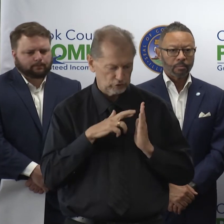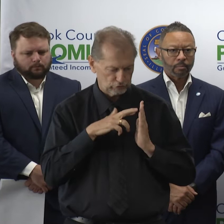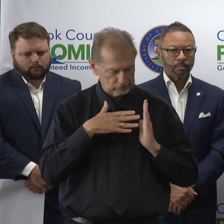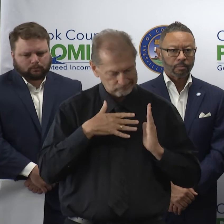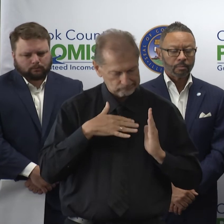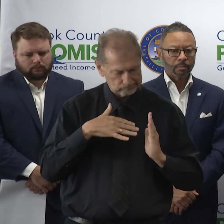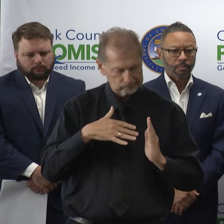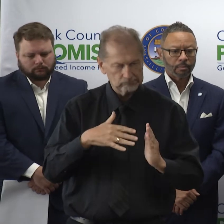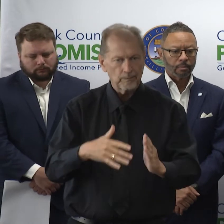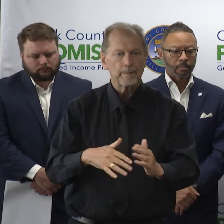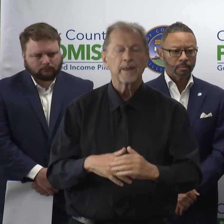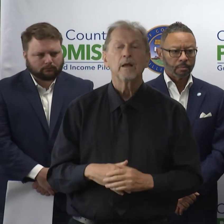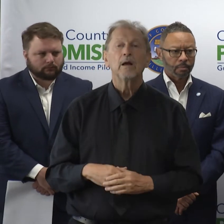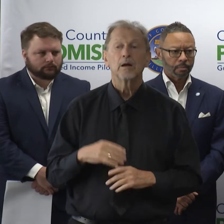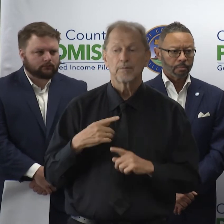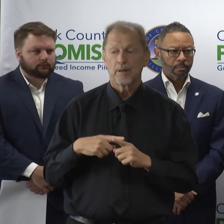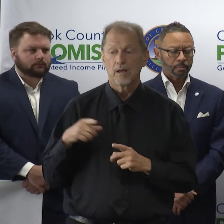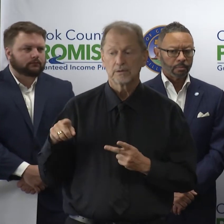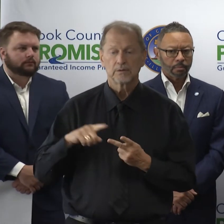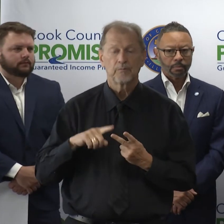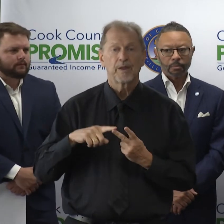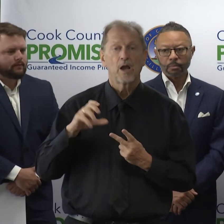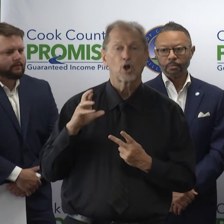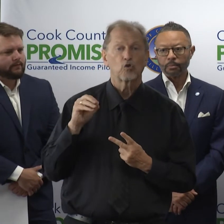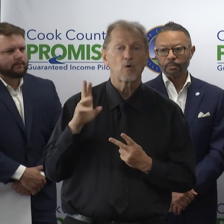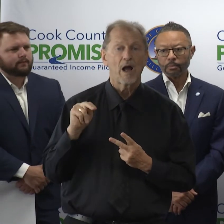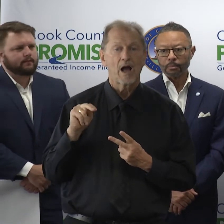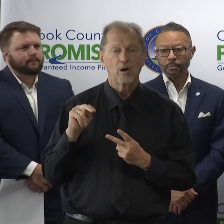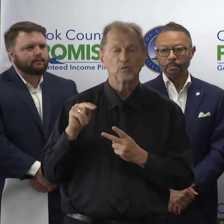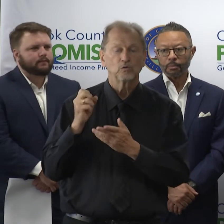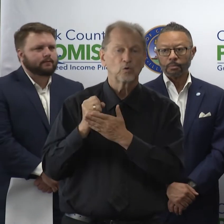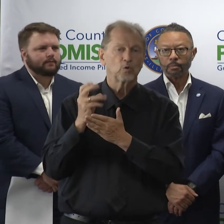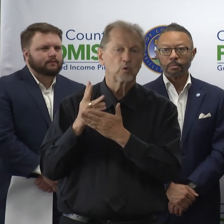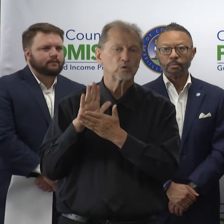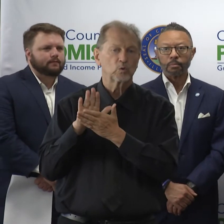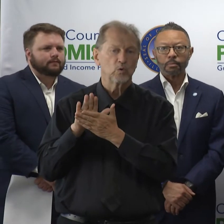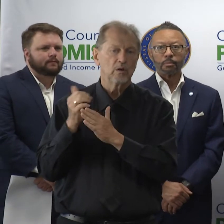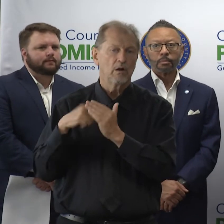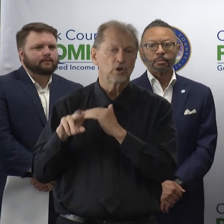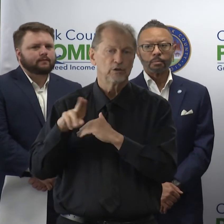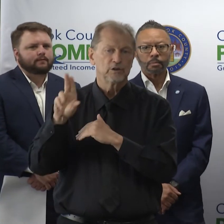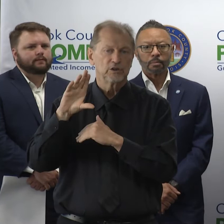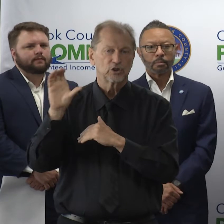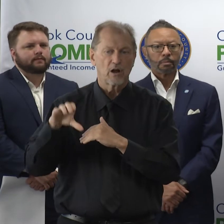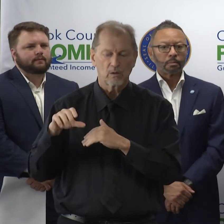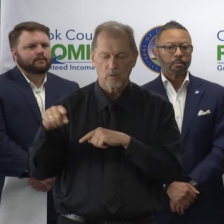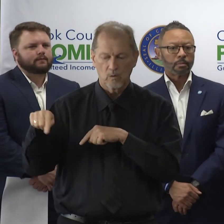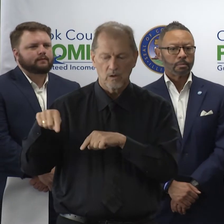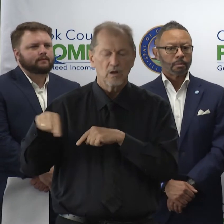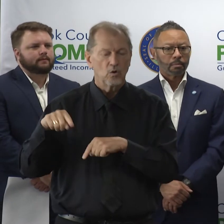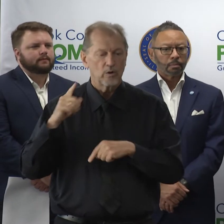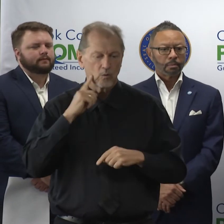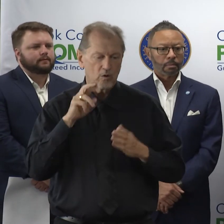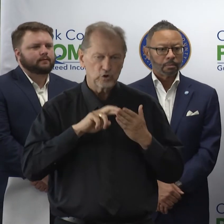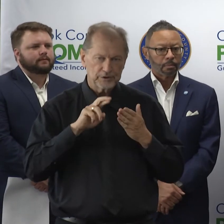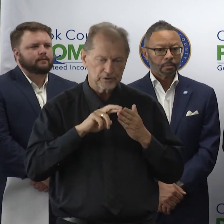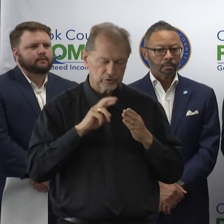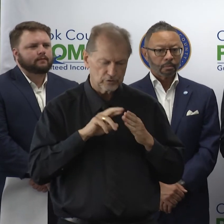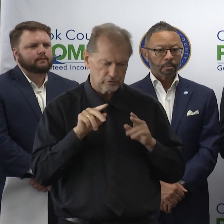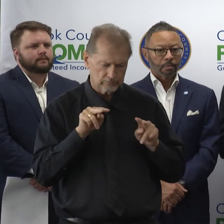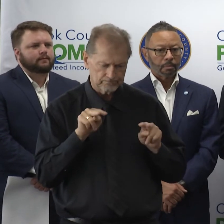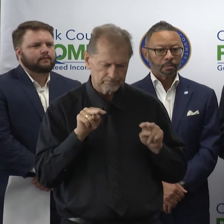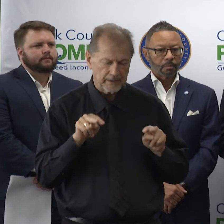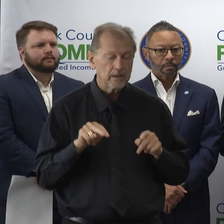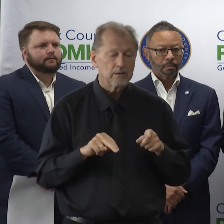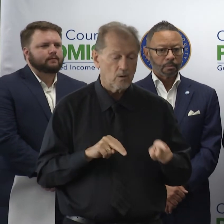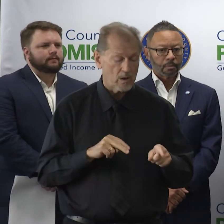partners at the Crown Family School of Social Work, Policy, and Practice, we will conduct a mixed methods evaluation to investigate the impact of